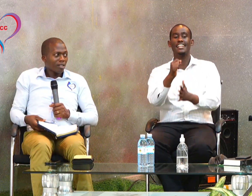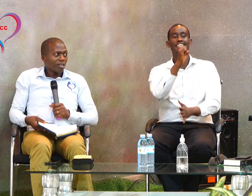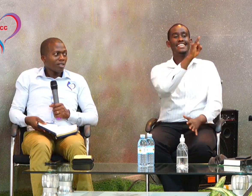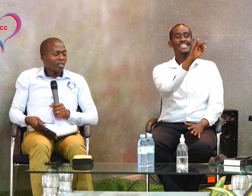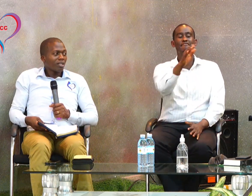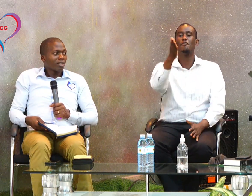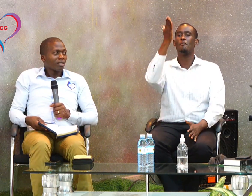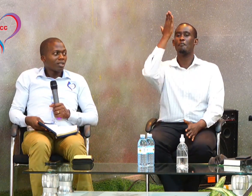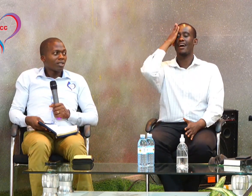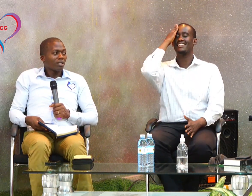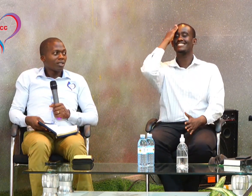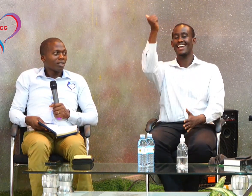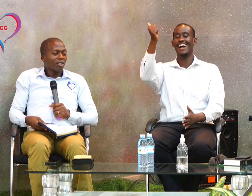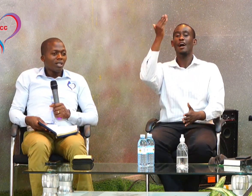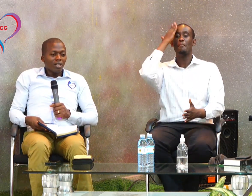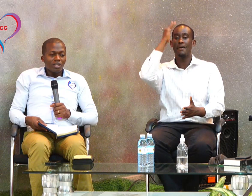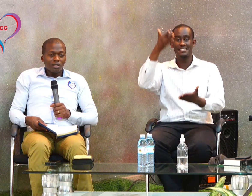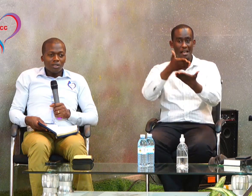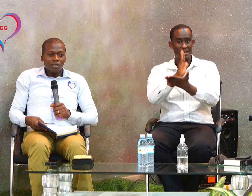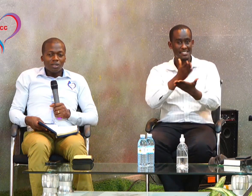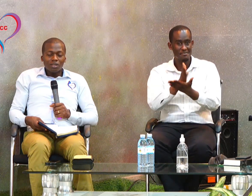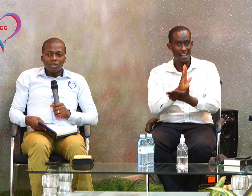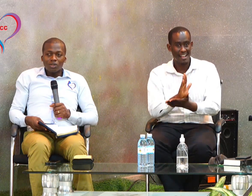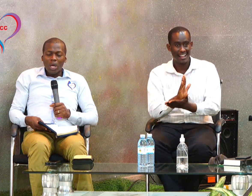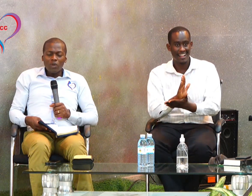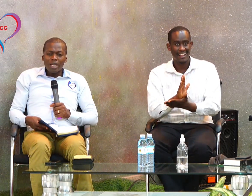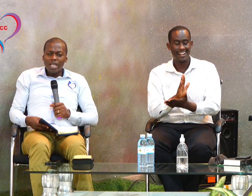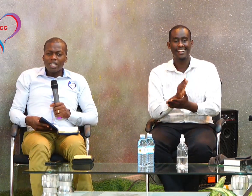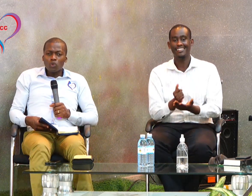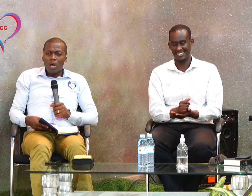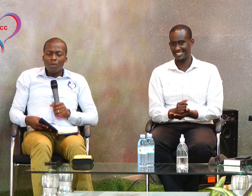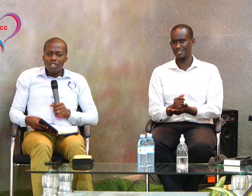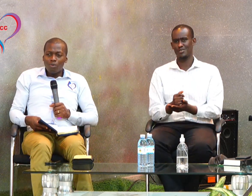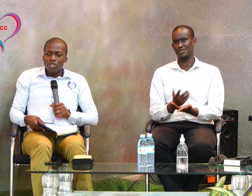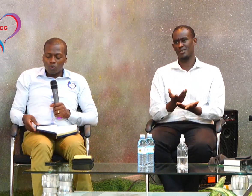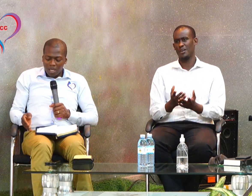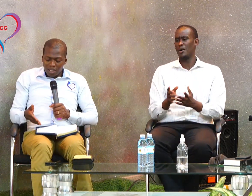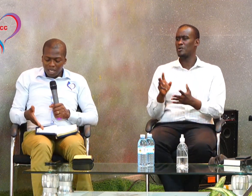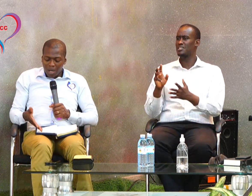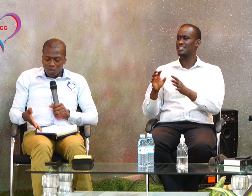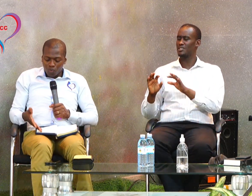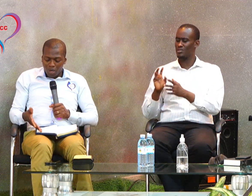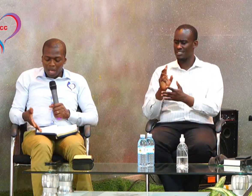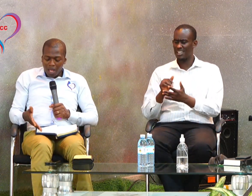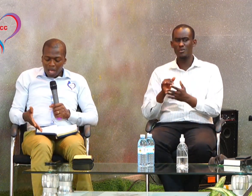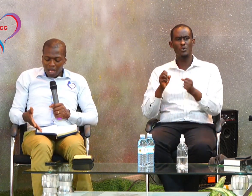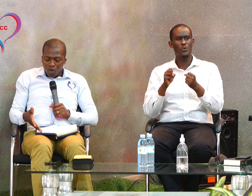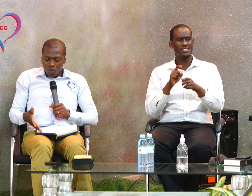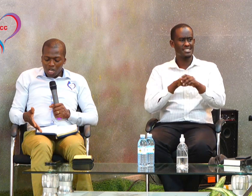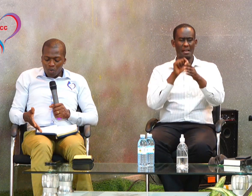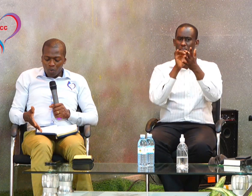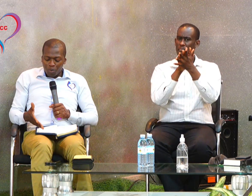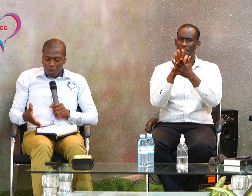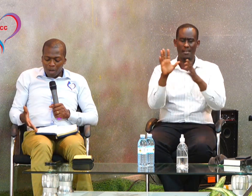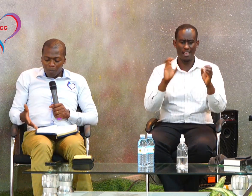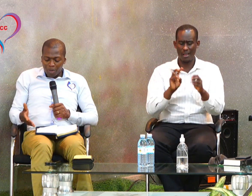wouldn't take long, we'd just come here and get the answer from Pontius Pilate. Twandibadde tetutwala budde bungi twandizenga wano tufuna